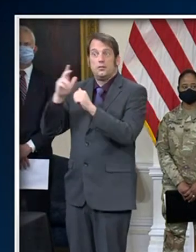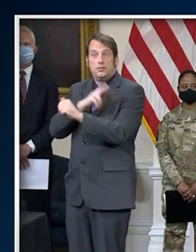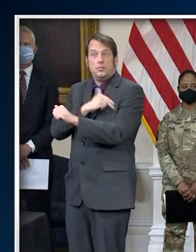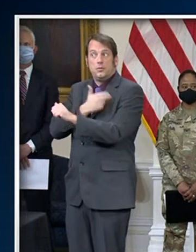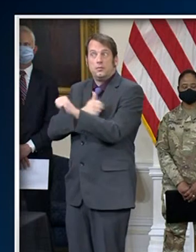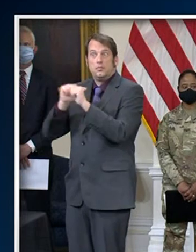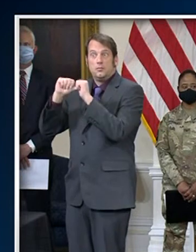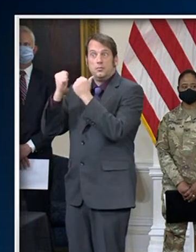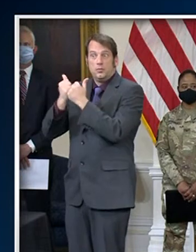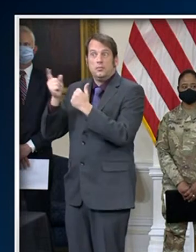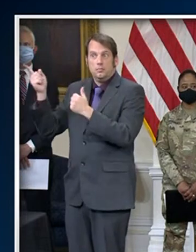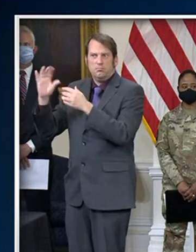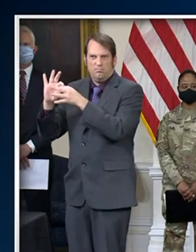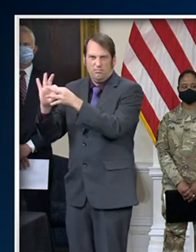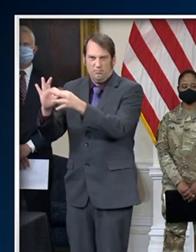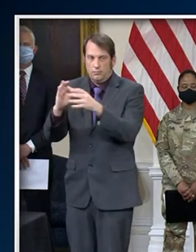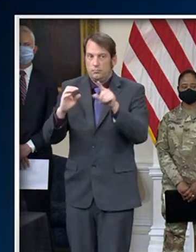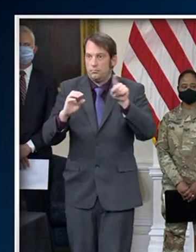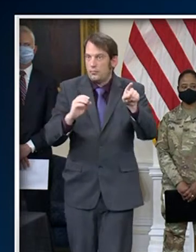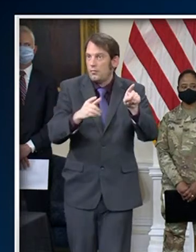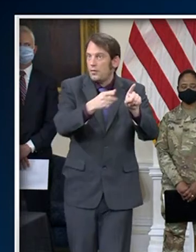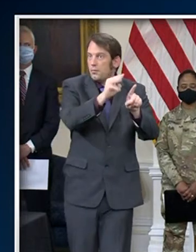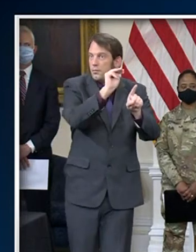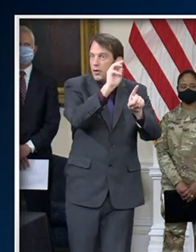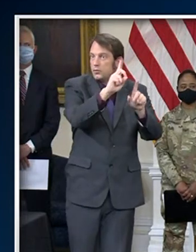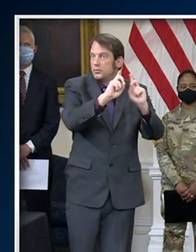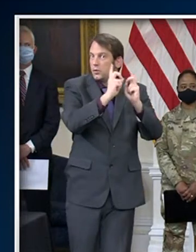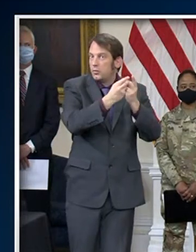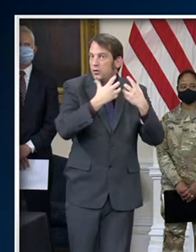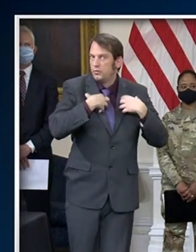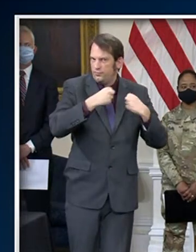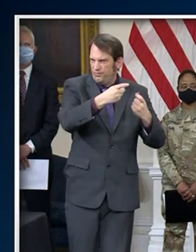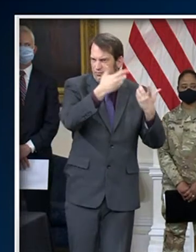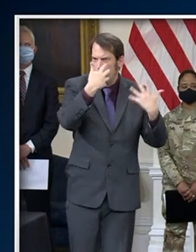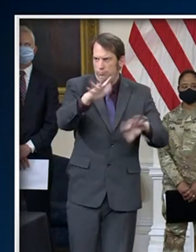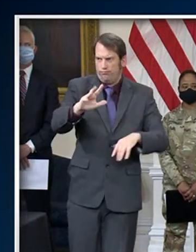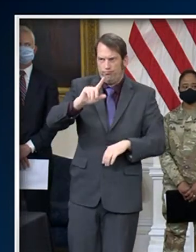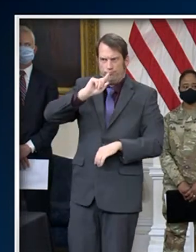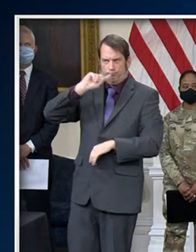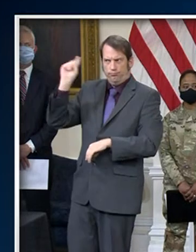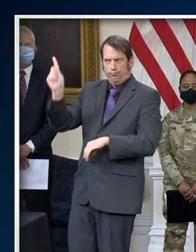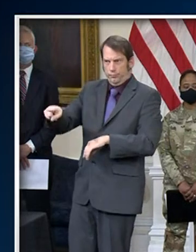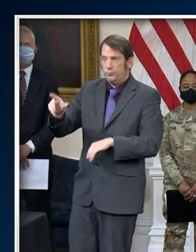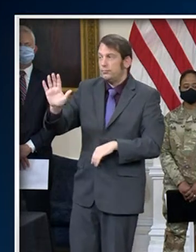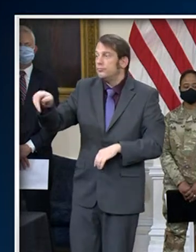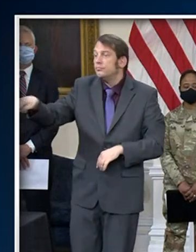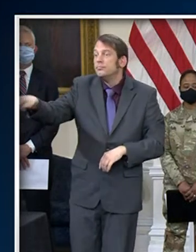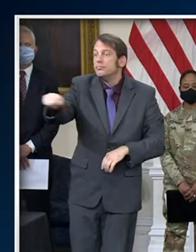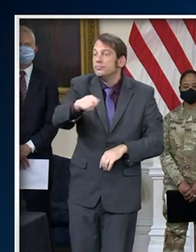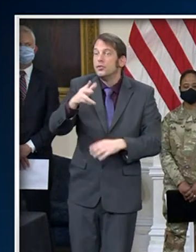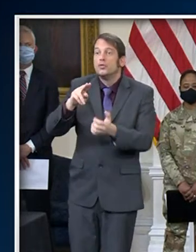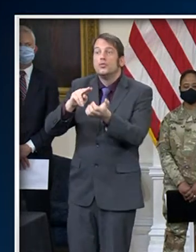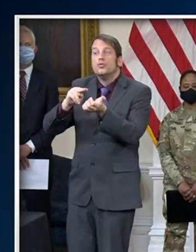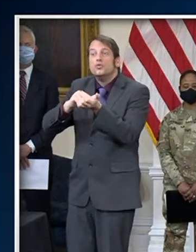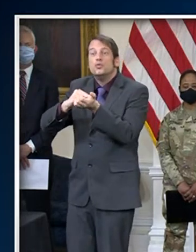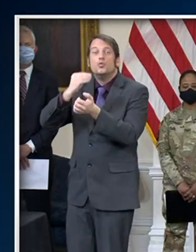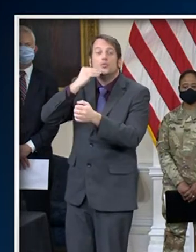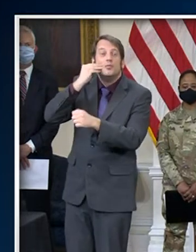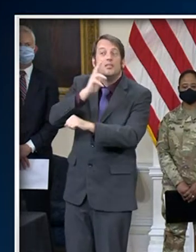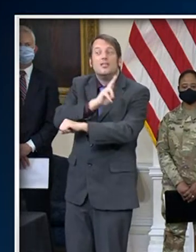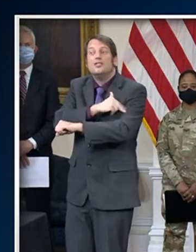the Maryland Department of Health will be issuing orders to allow for limited visitation to resume at Maryland